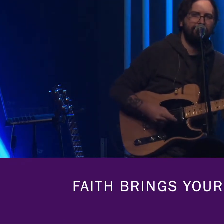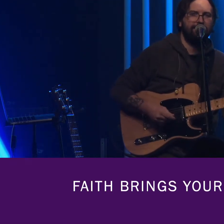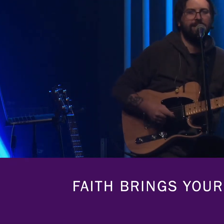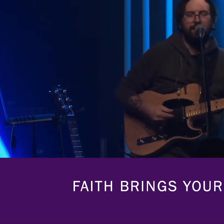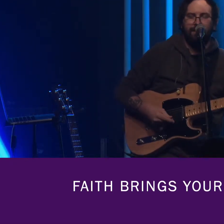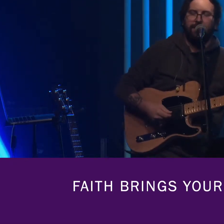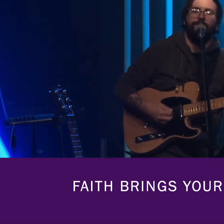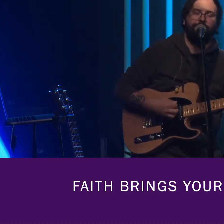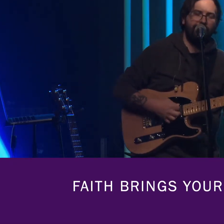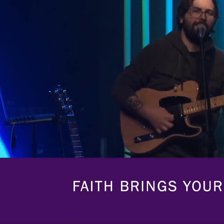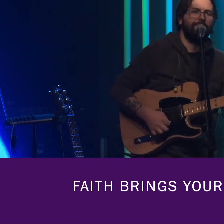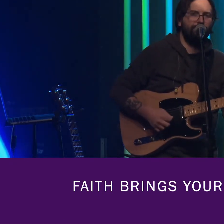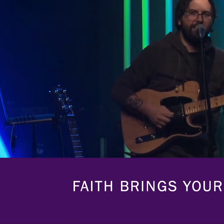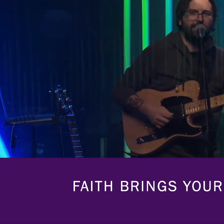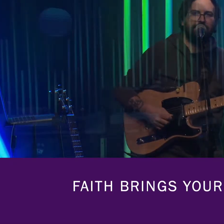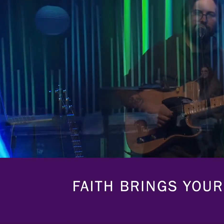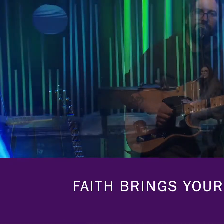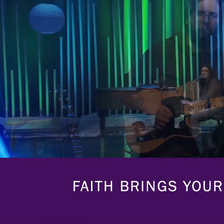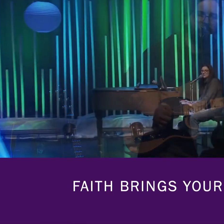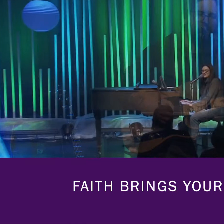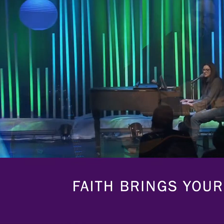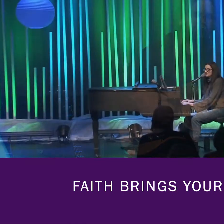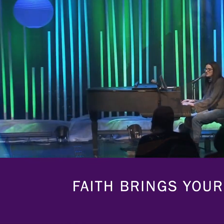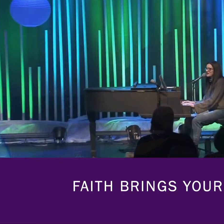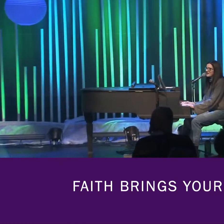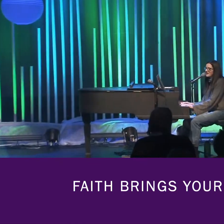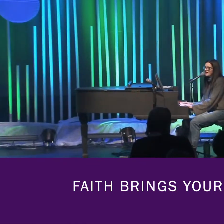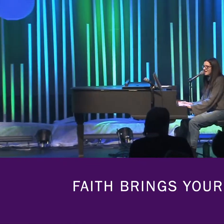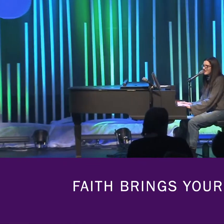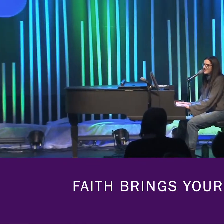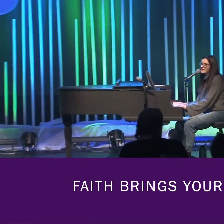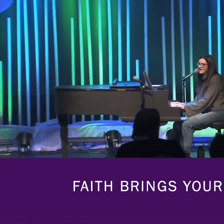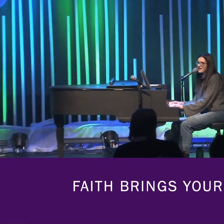eyes. Faith brings the world to